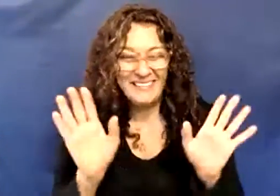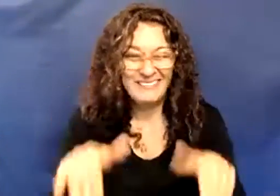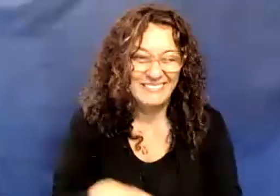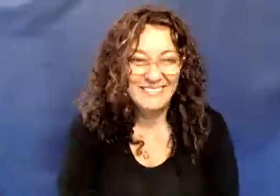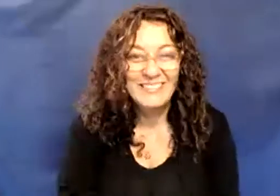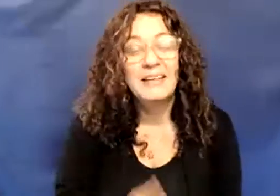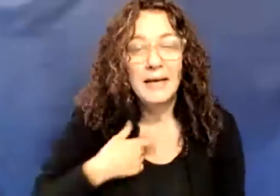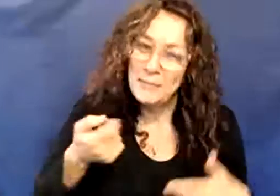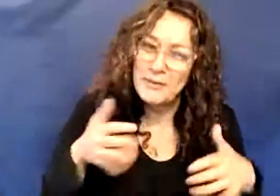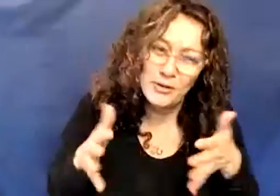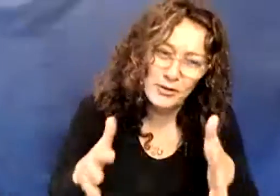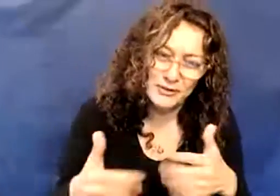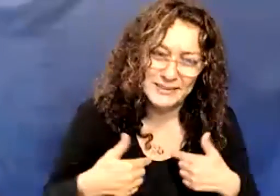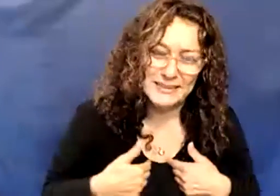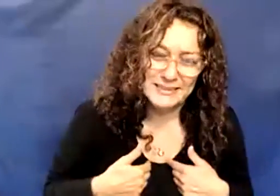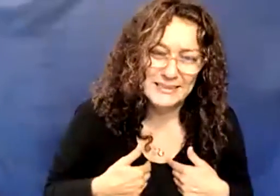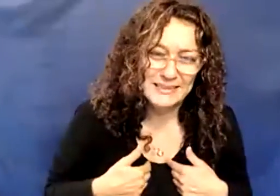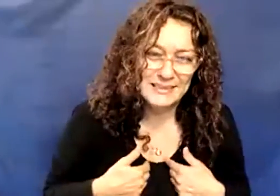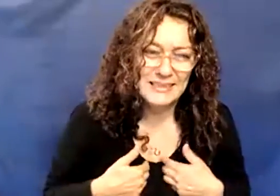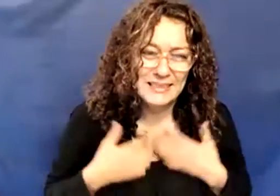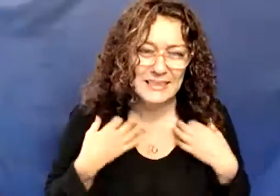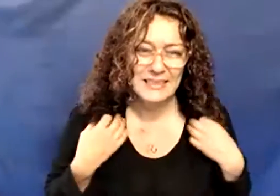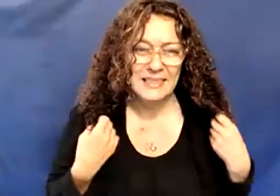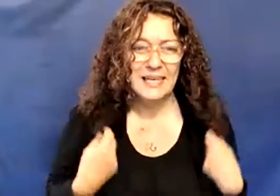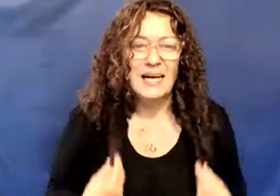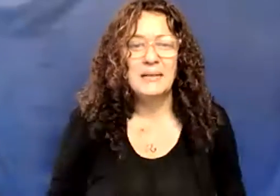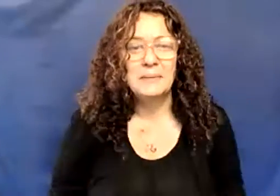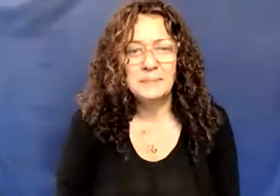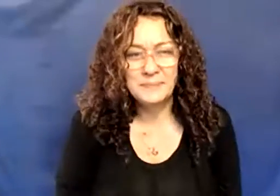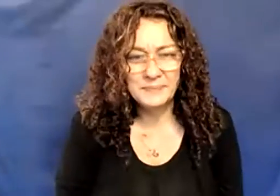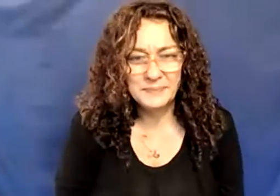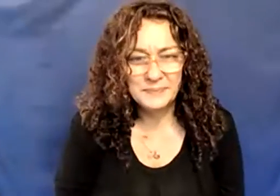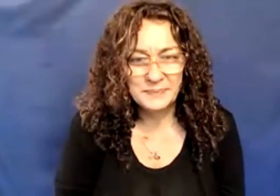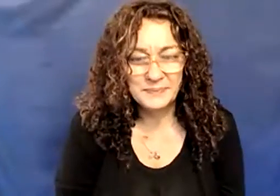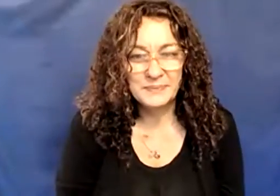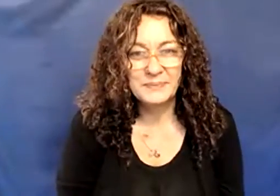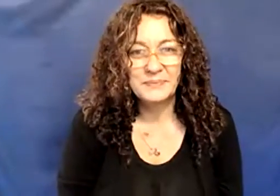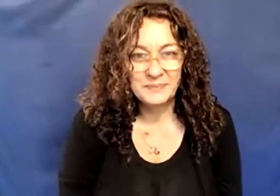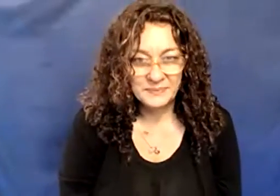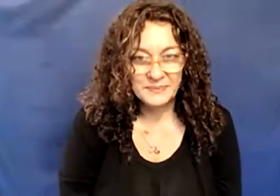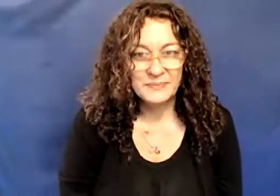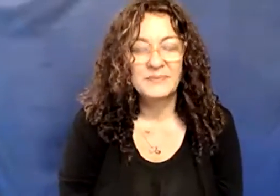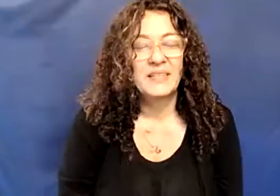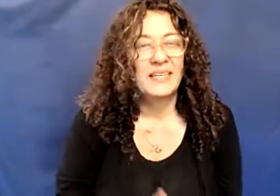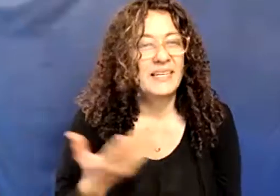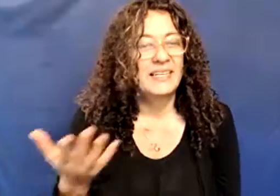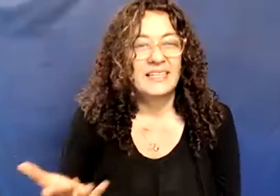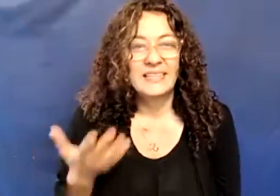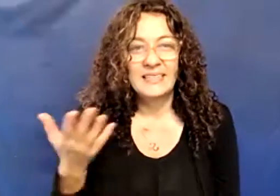nervous today, probably because this is it feels very important to me to talk